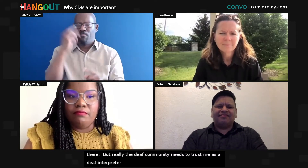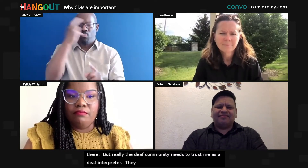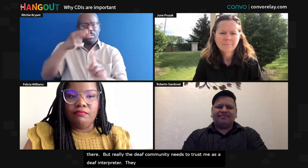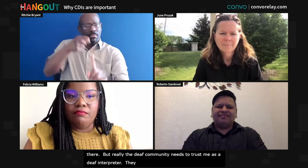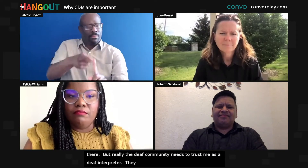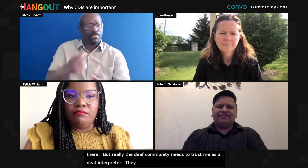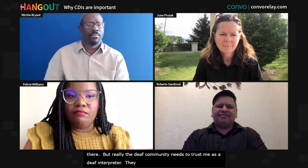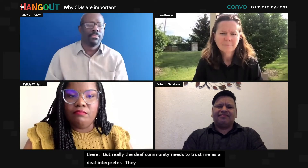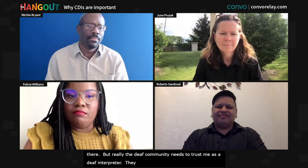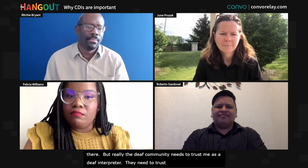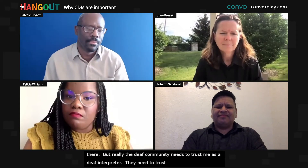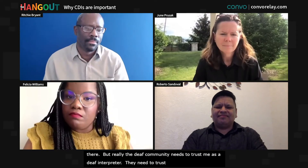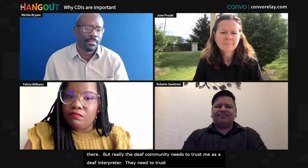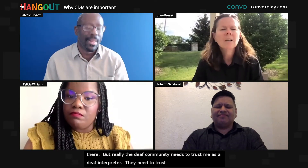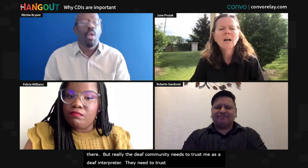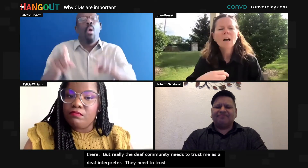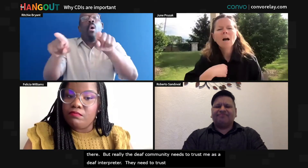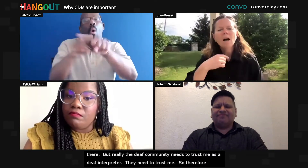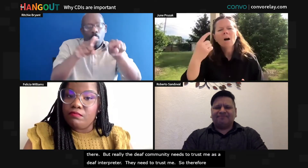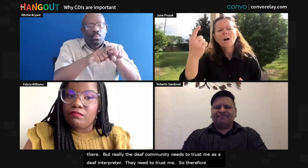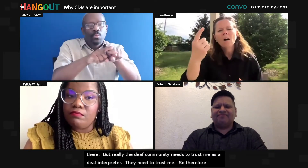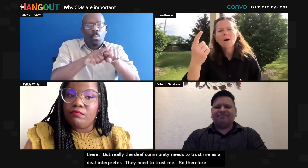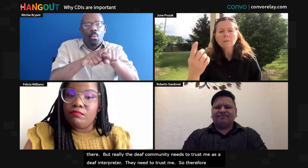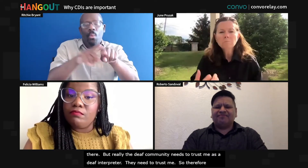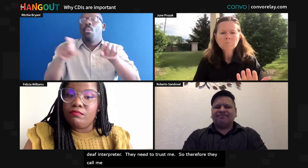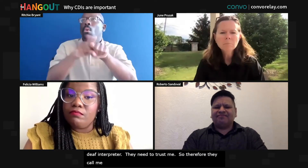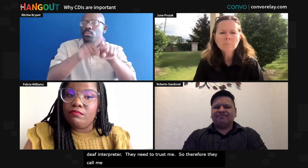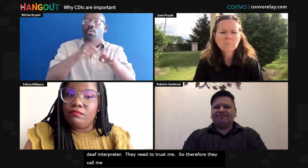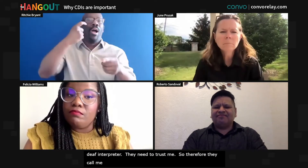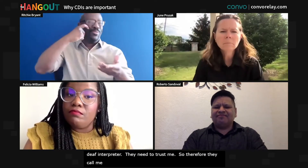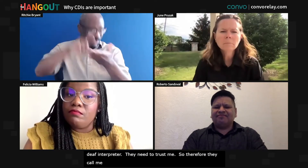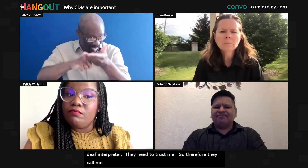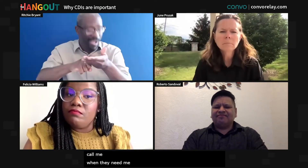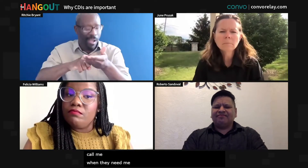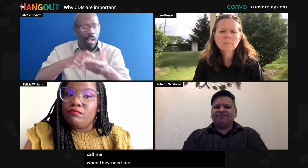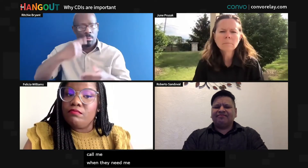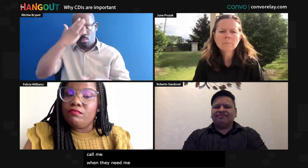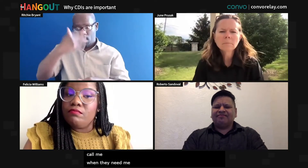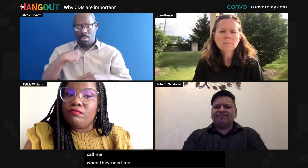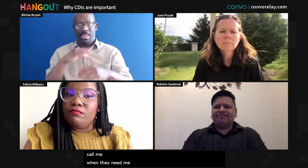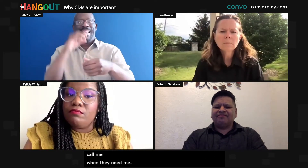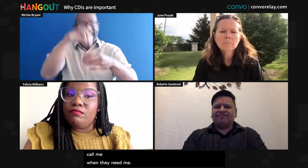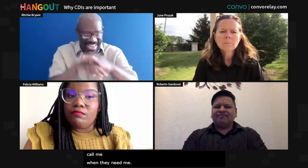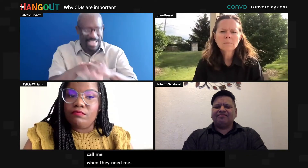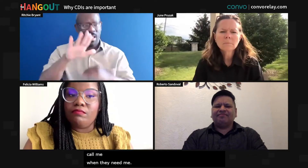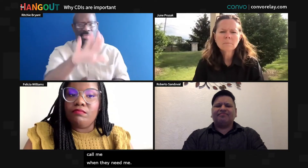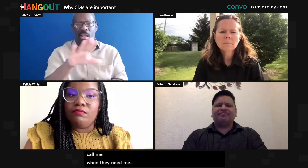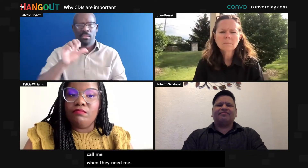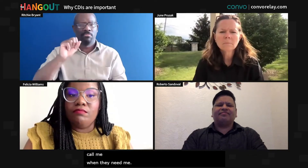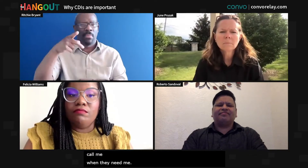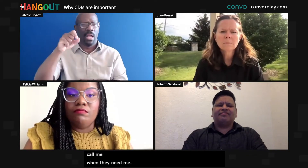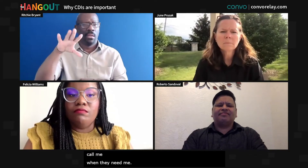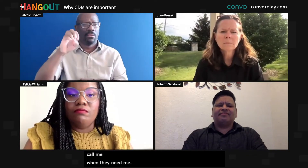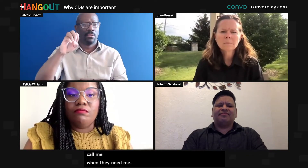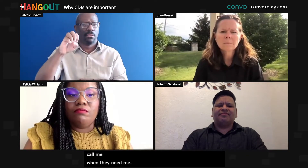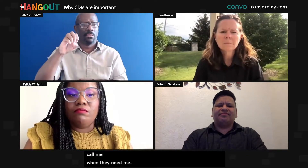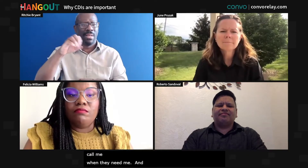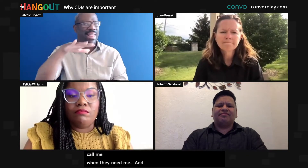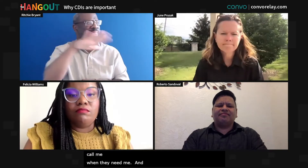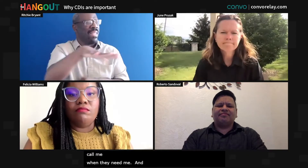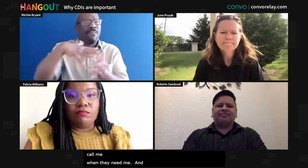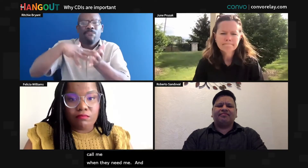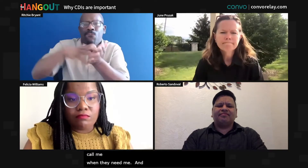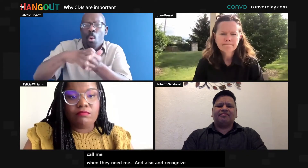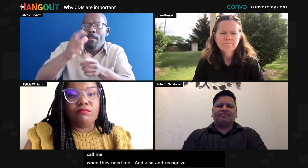so therefore they call me when they need me. And also recognize when I enter